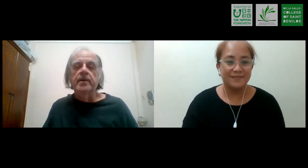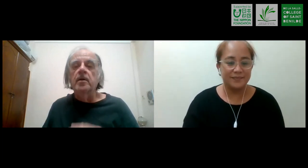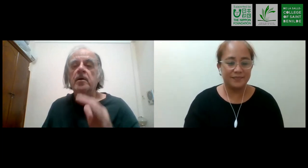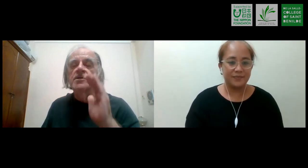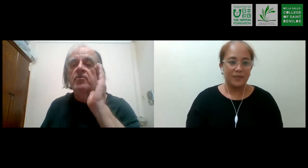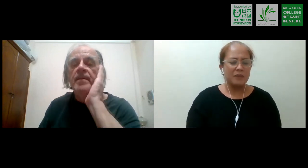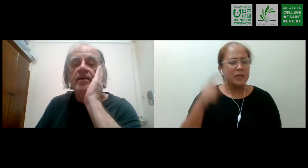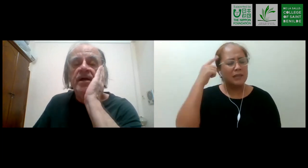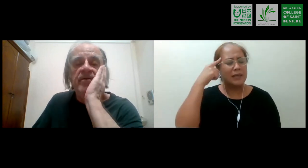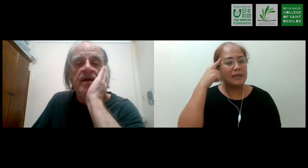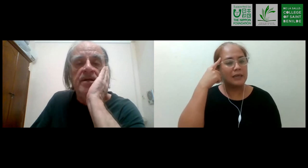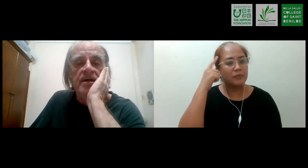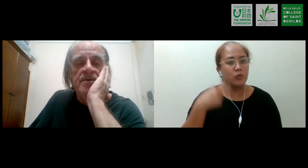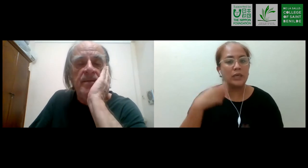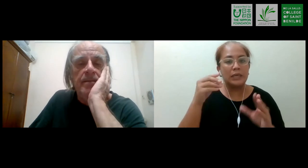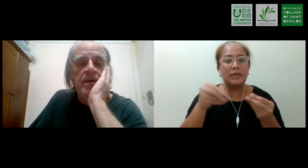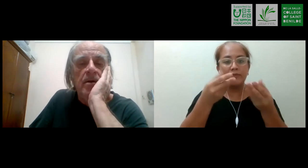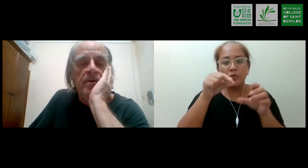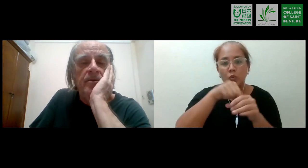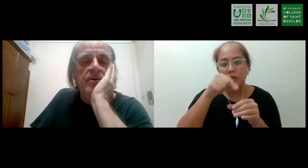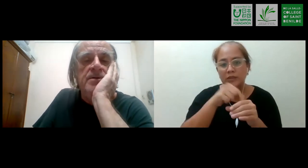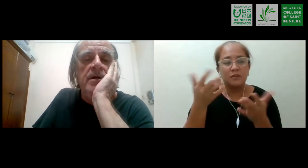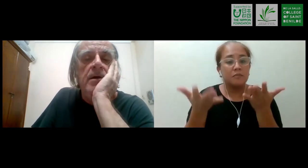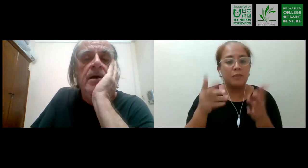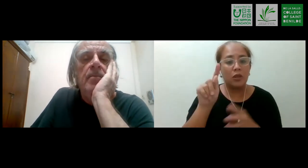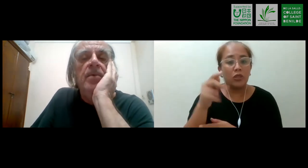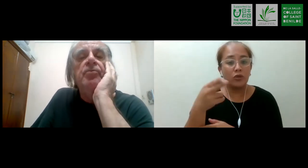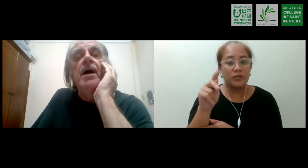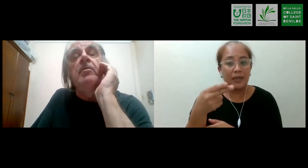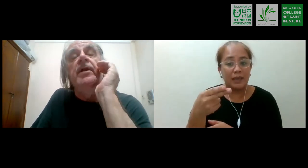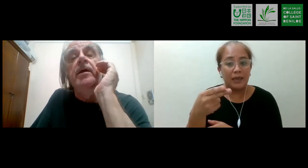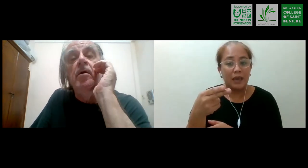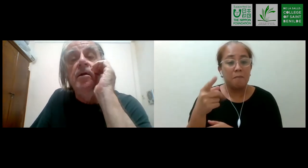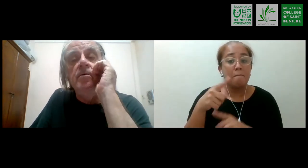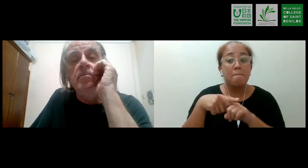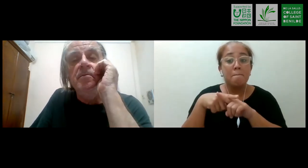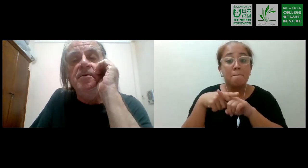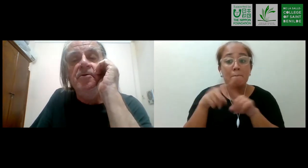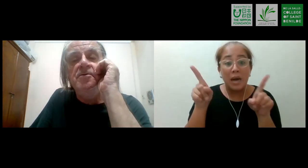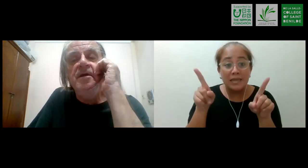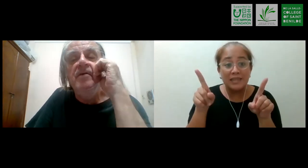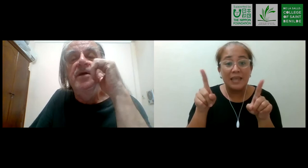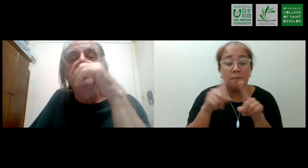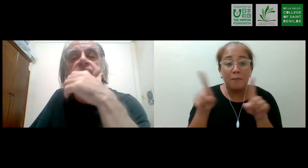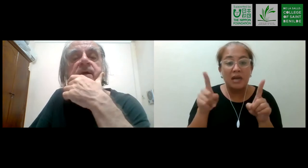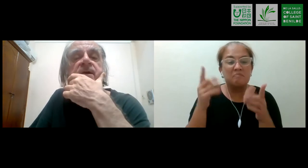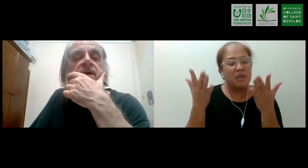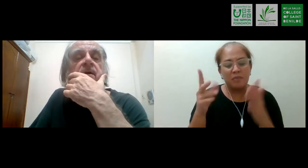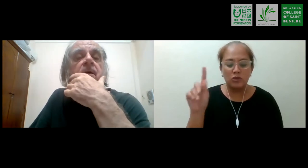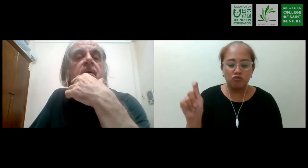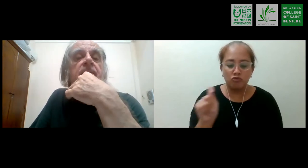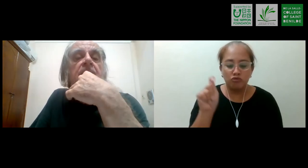I'm thinking also about giving a test maybe on Thursday, but probably on Tuesday of next